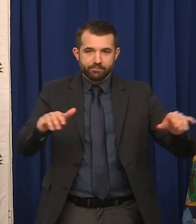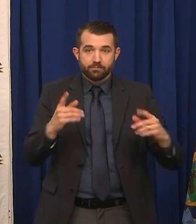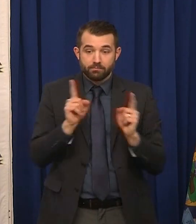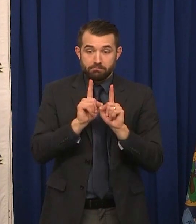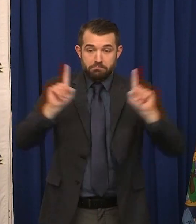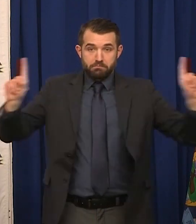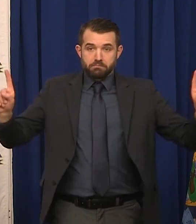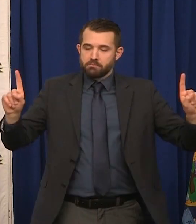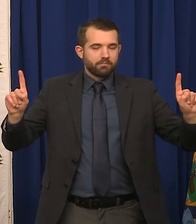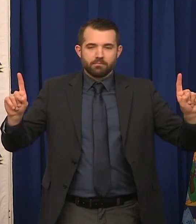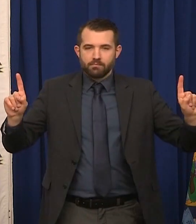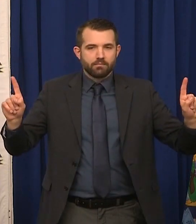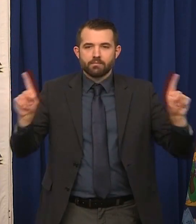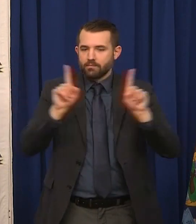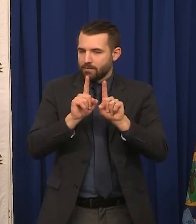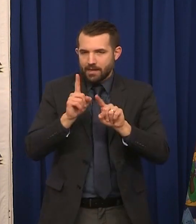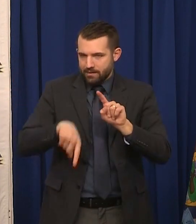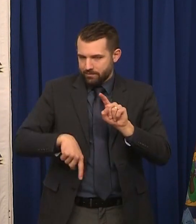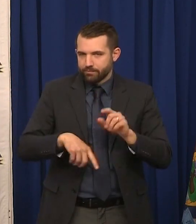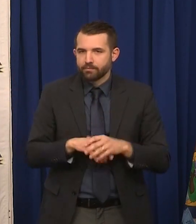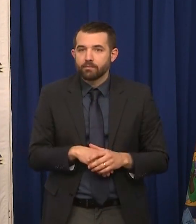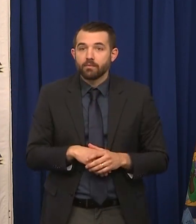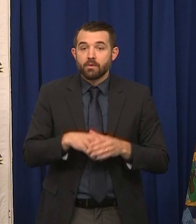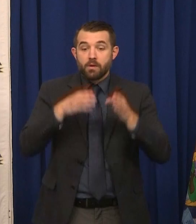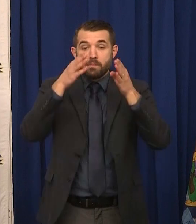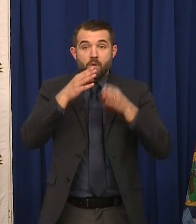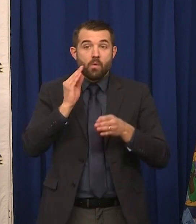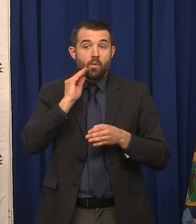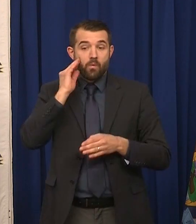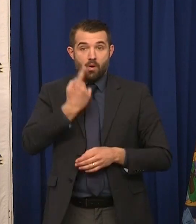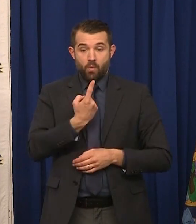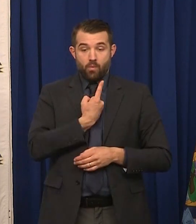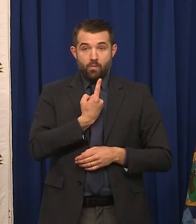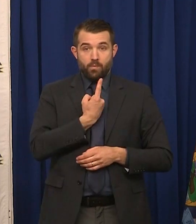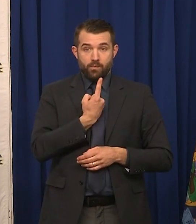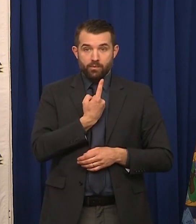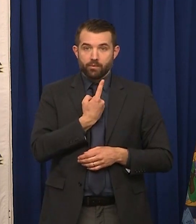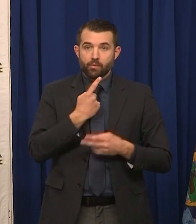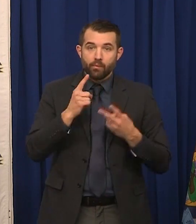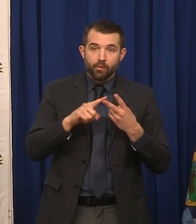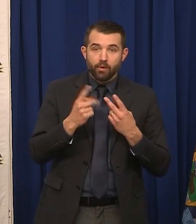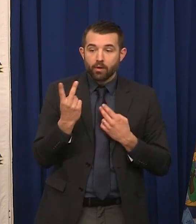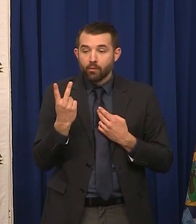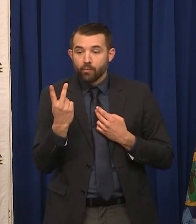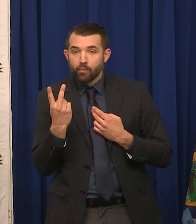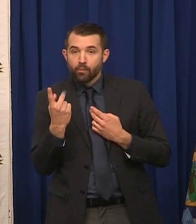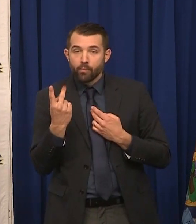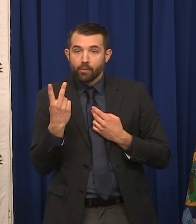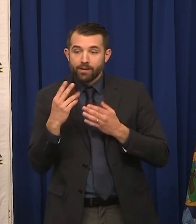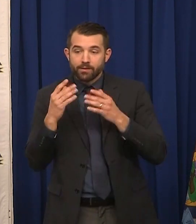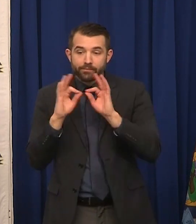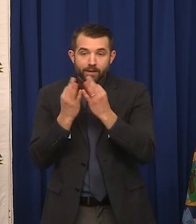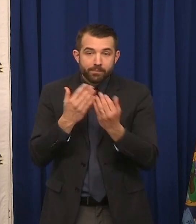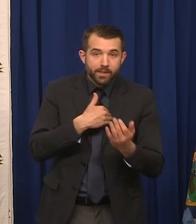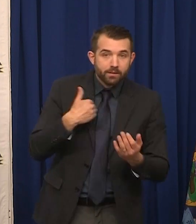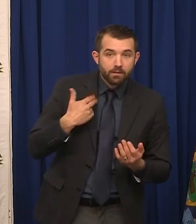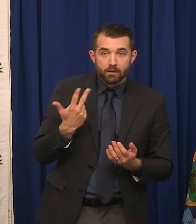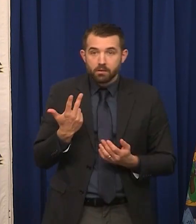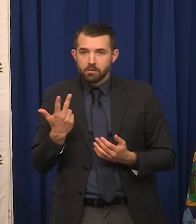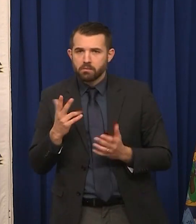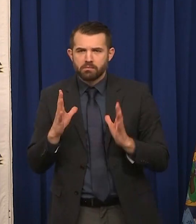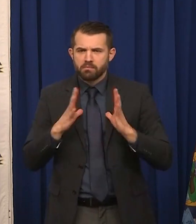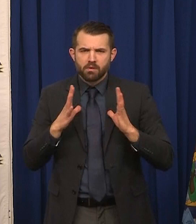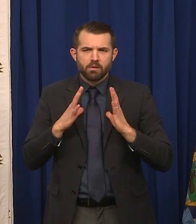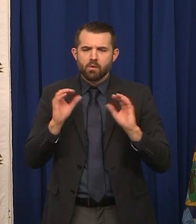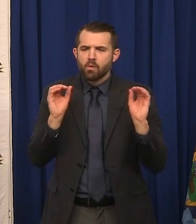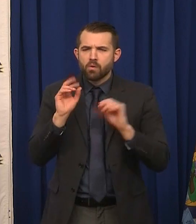density. Someone staying home by themselves or with one or two family members doesn't pose any threat. What I